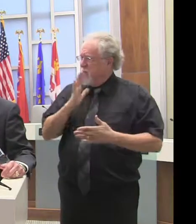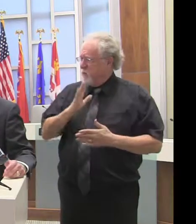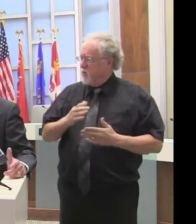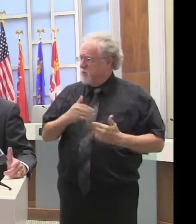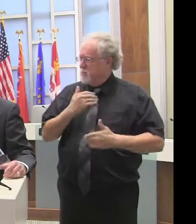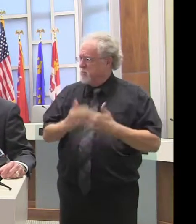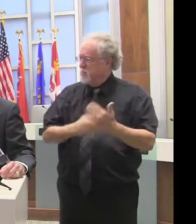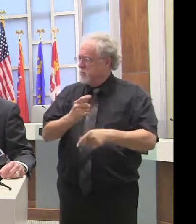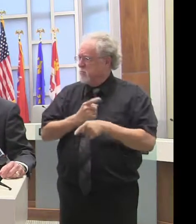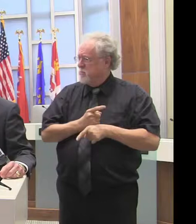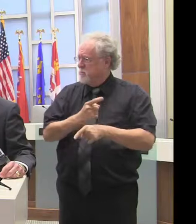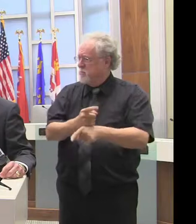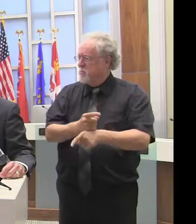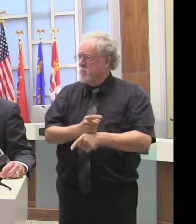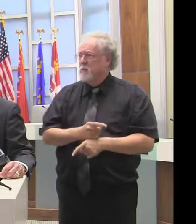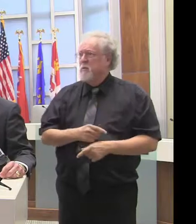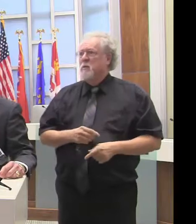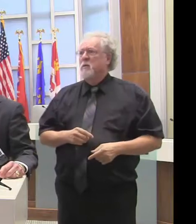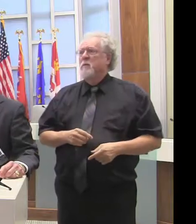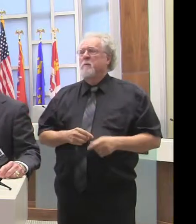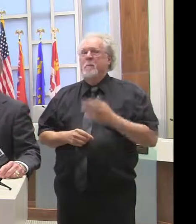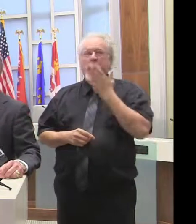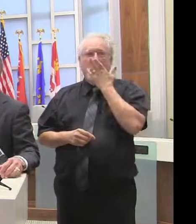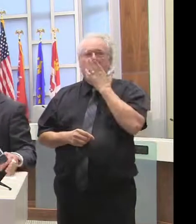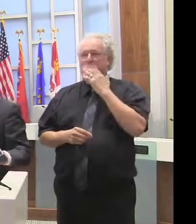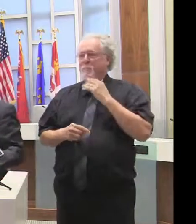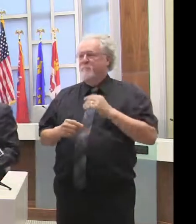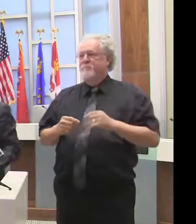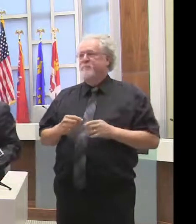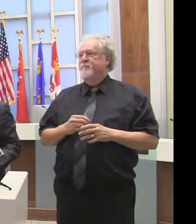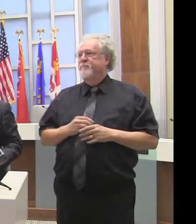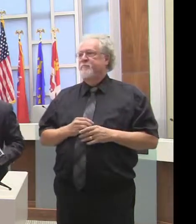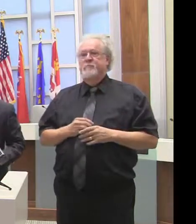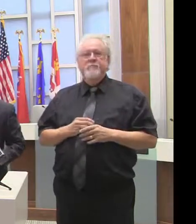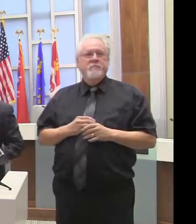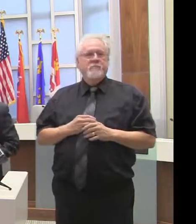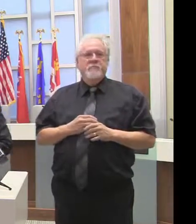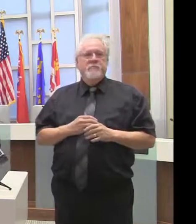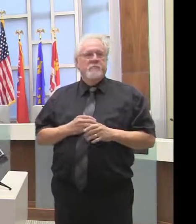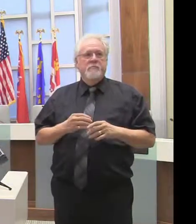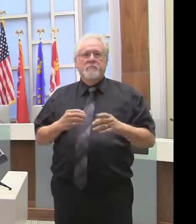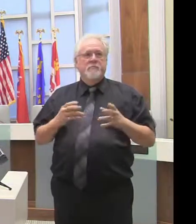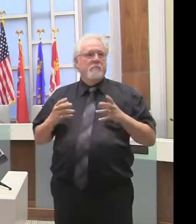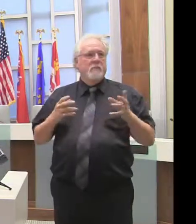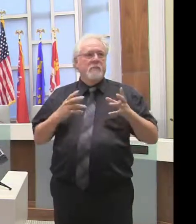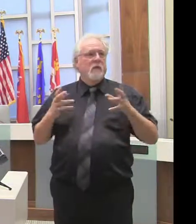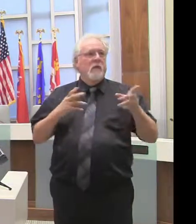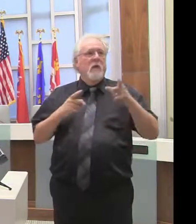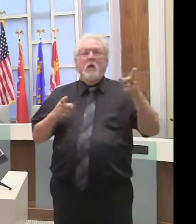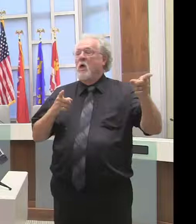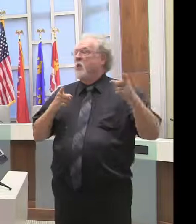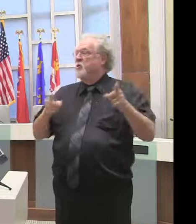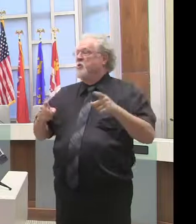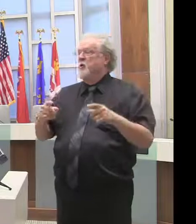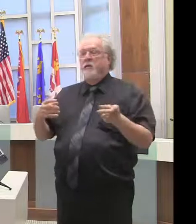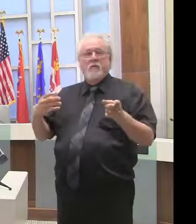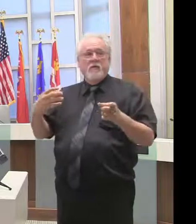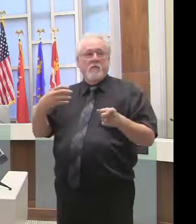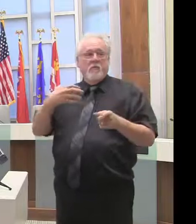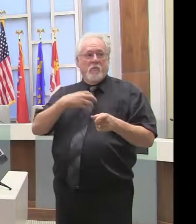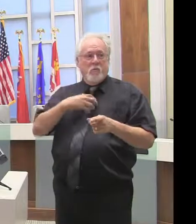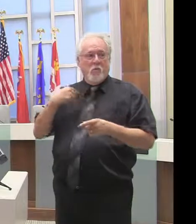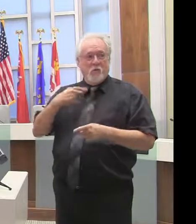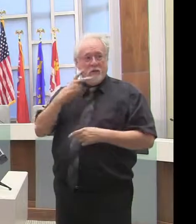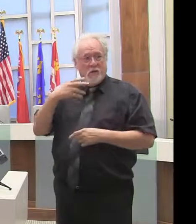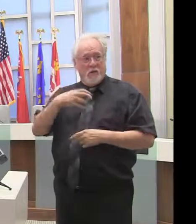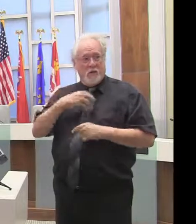out appropriately. Mayor, what is your the directive status on then to police during the protests? We saw that the